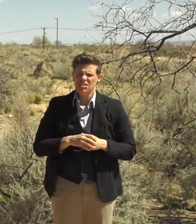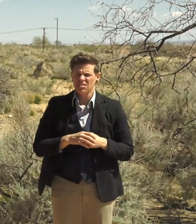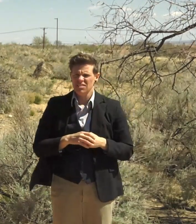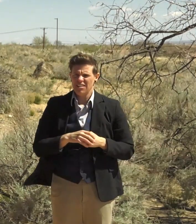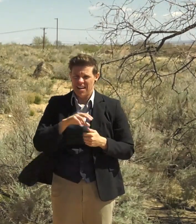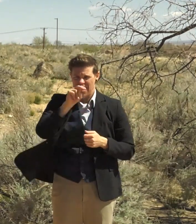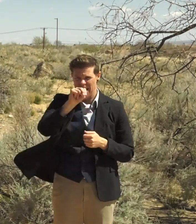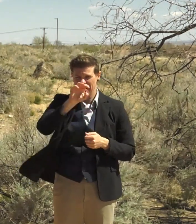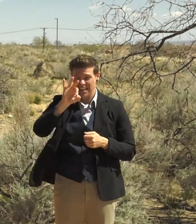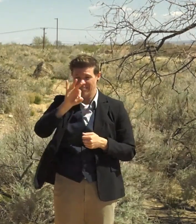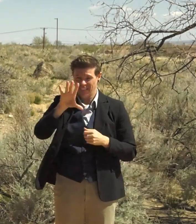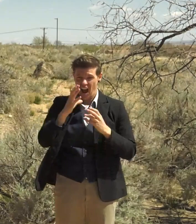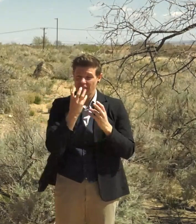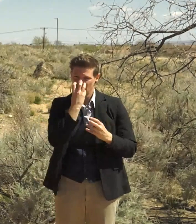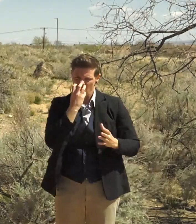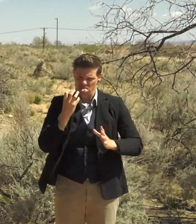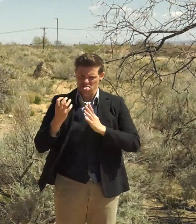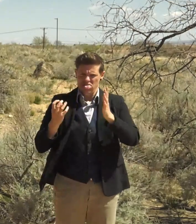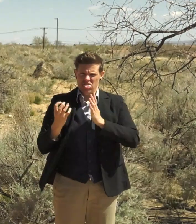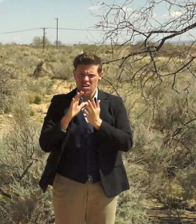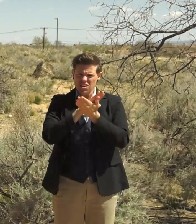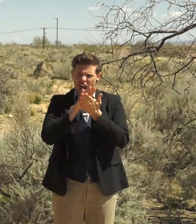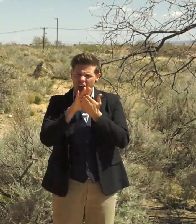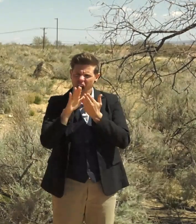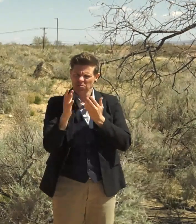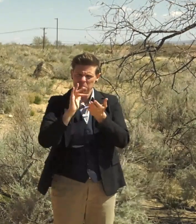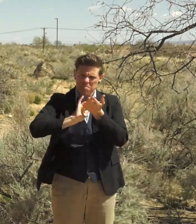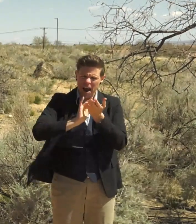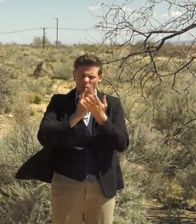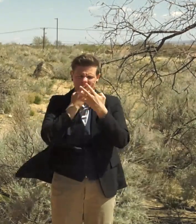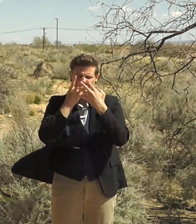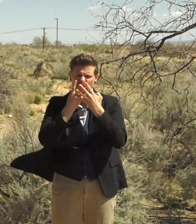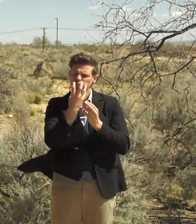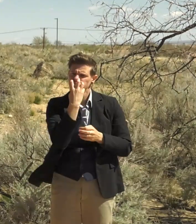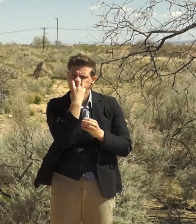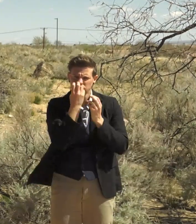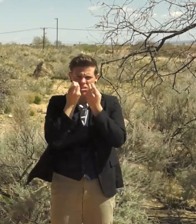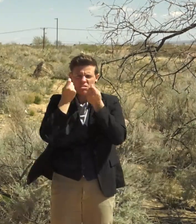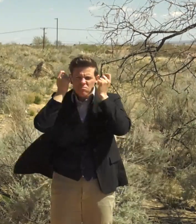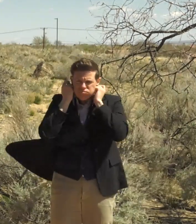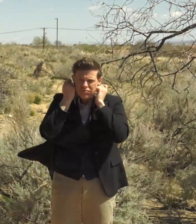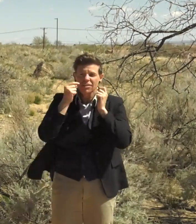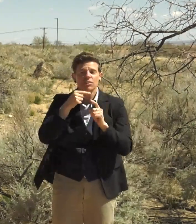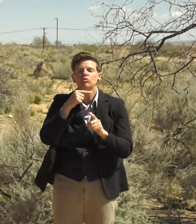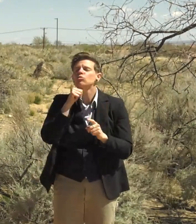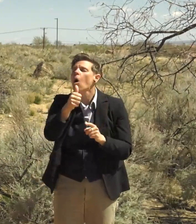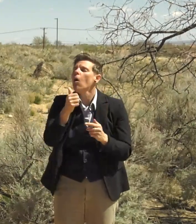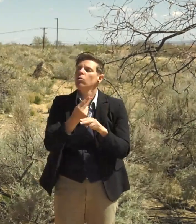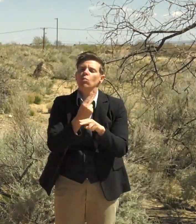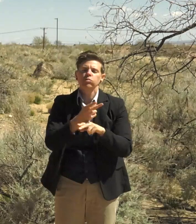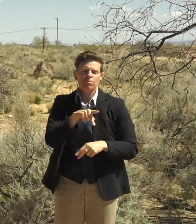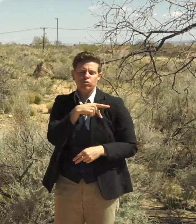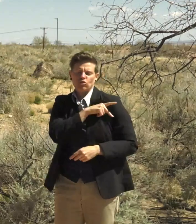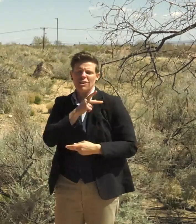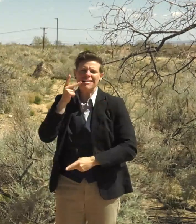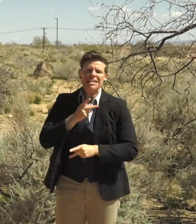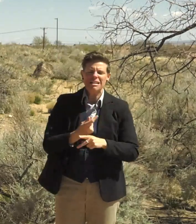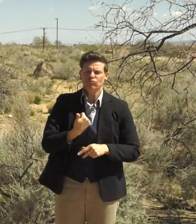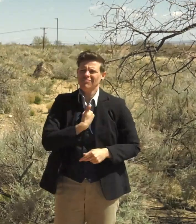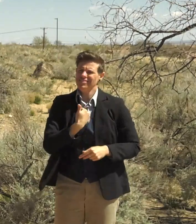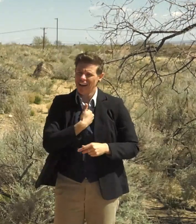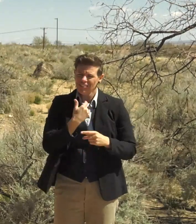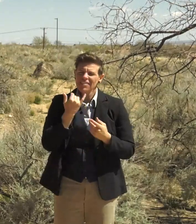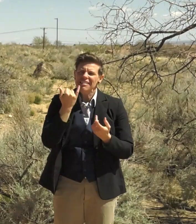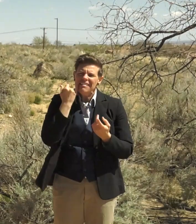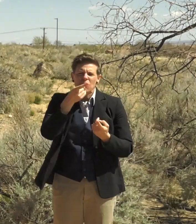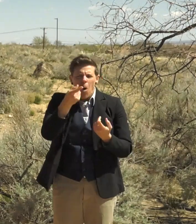in terms of these high-end masks. And if you already own one, of course you're welcome to, but we've got to save these for our healthcare professionals and our